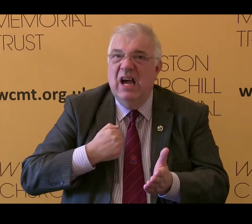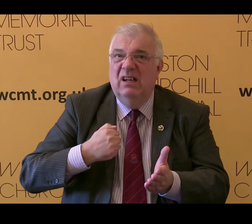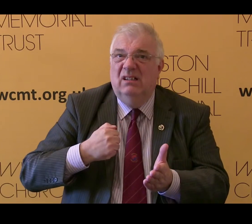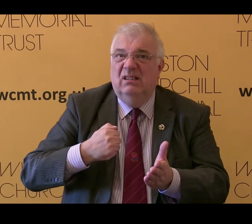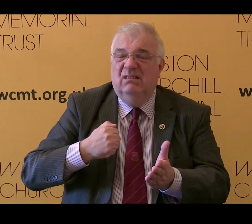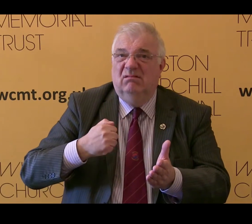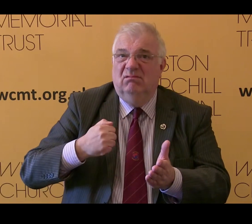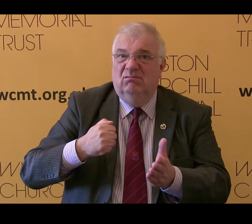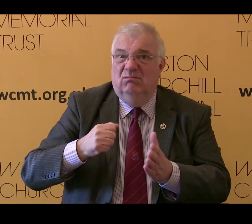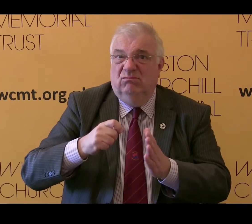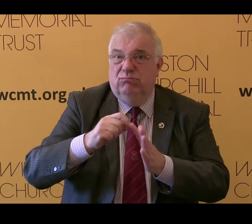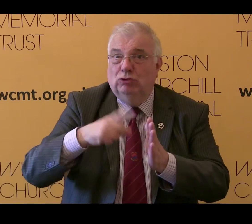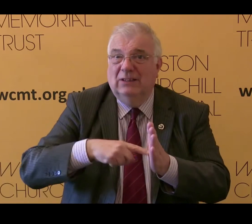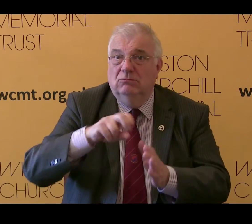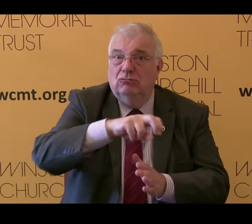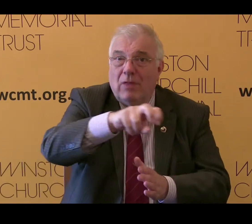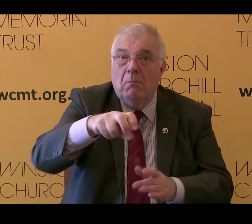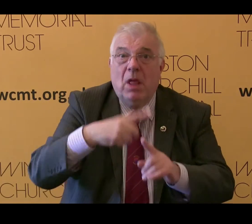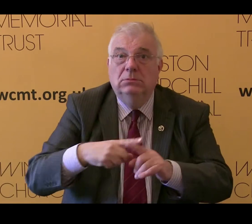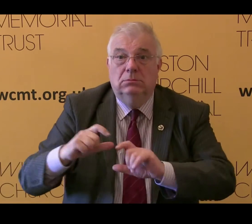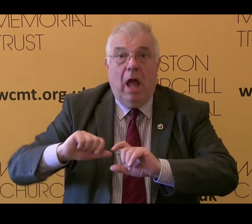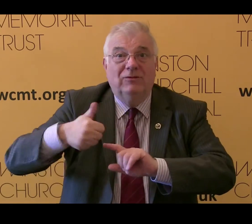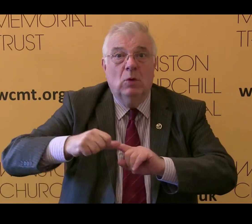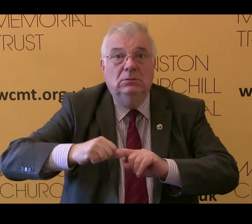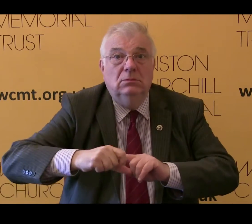throughout my time, my project, my travels and so on, and after as well.